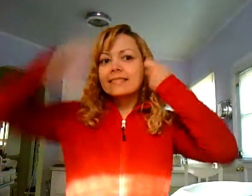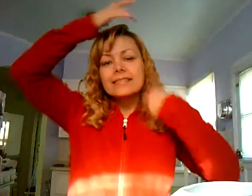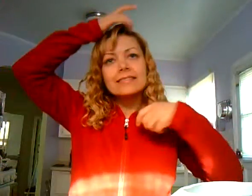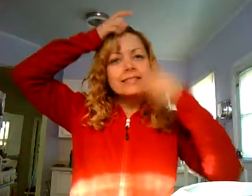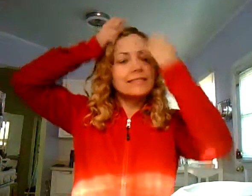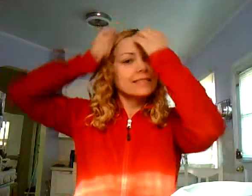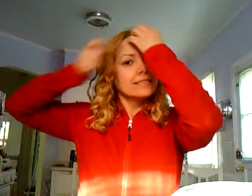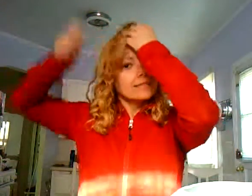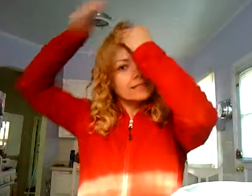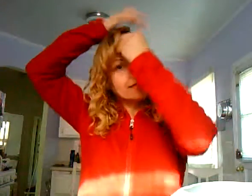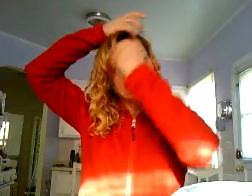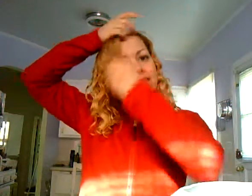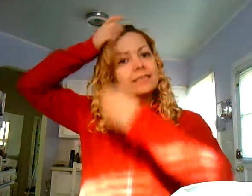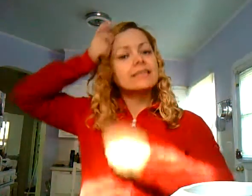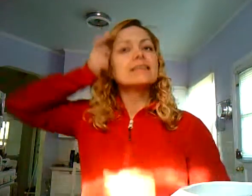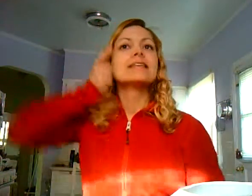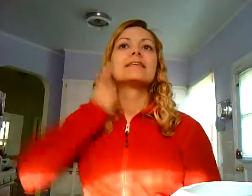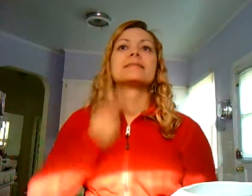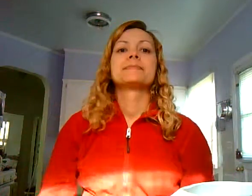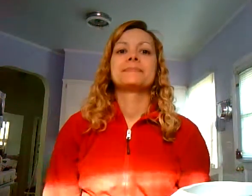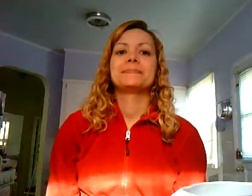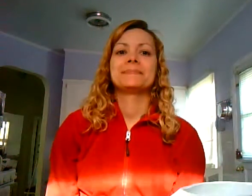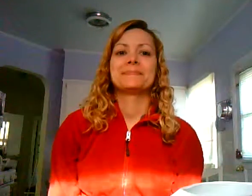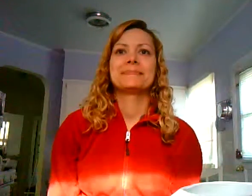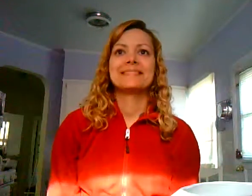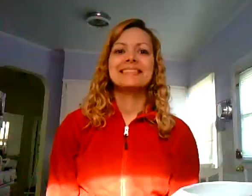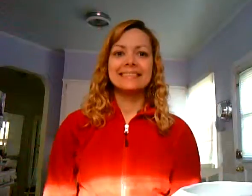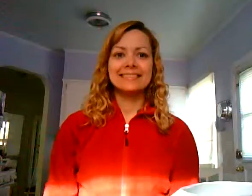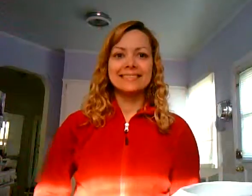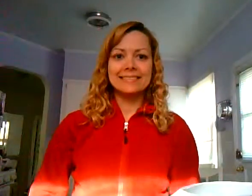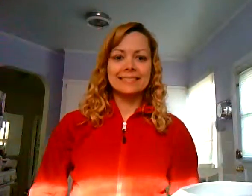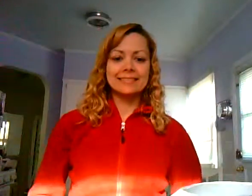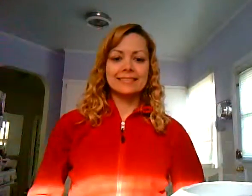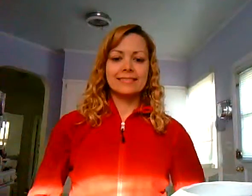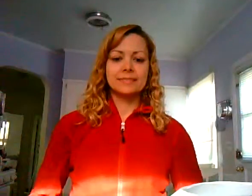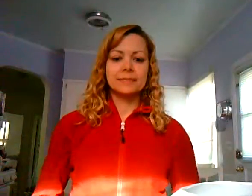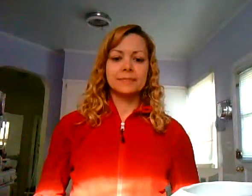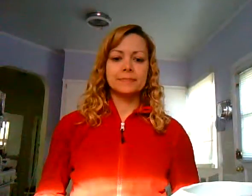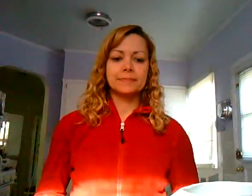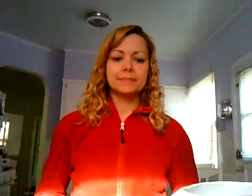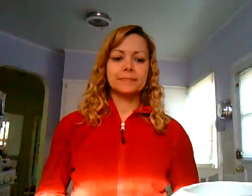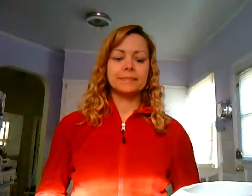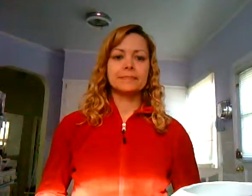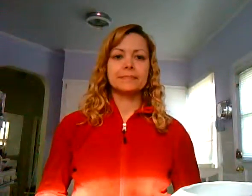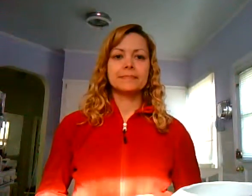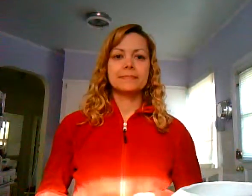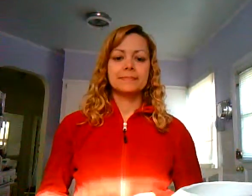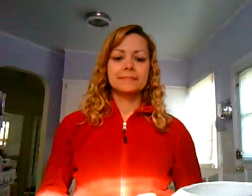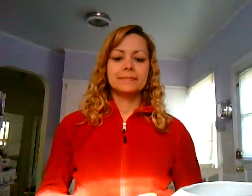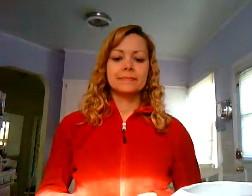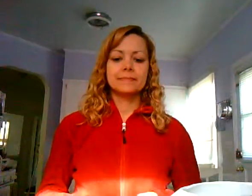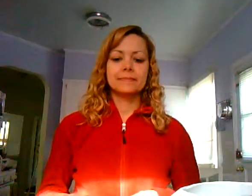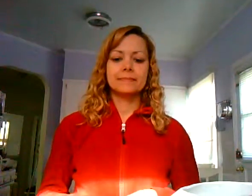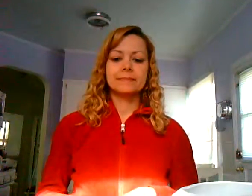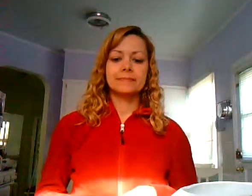follow me and I will make you become fishers of men and immediately they left their nets and followed him and going on a little